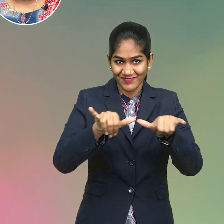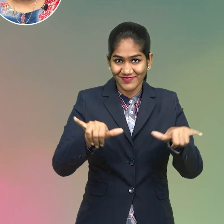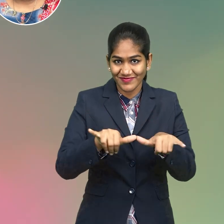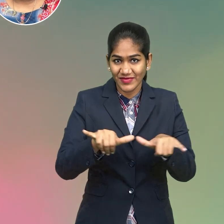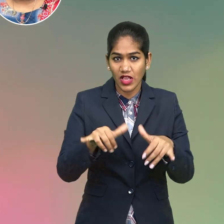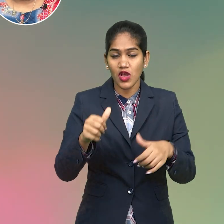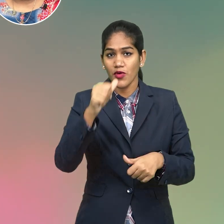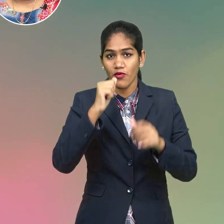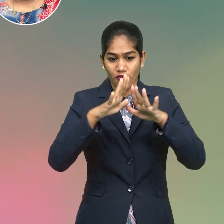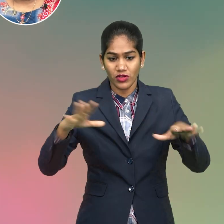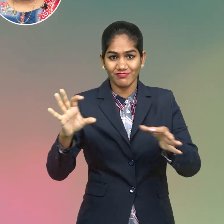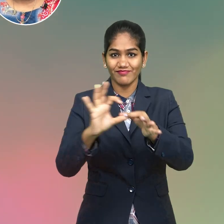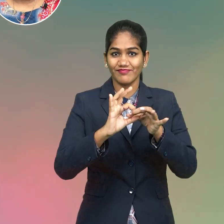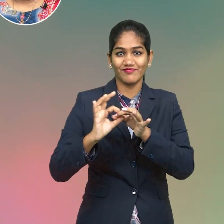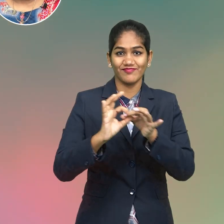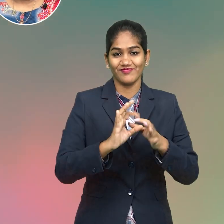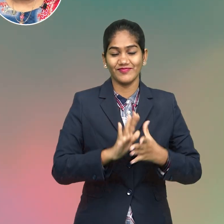Land-water relationship.